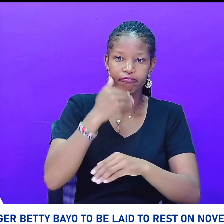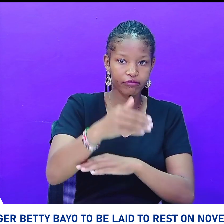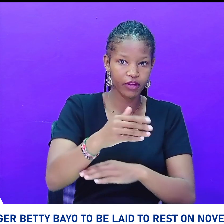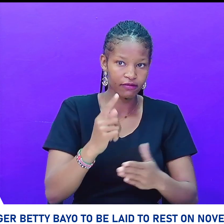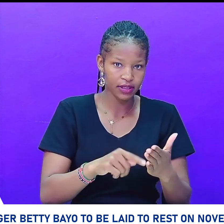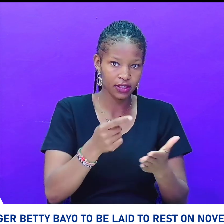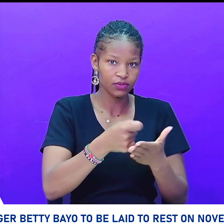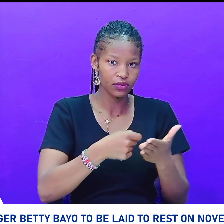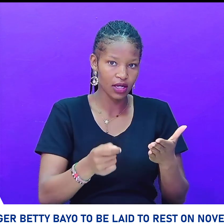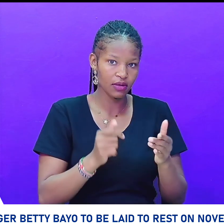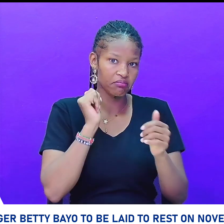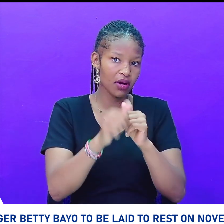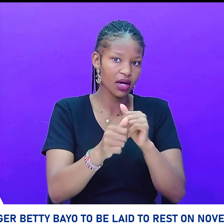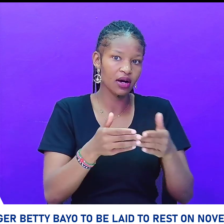acute myeloid leukemia.